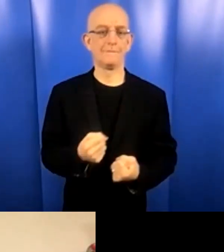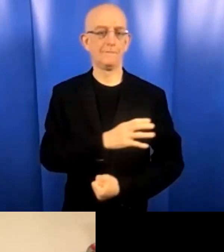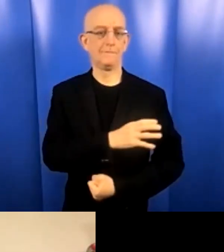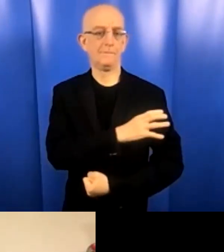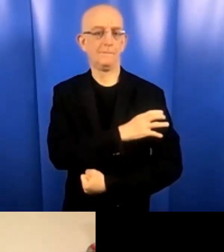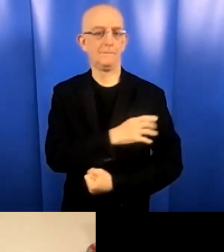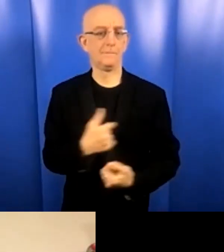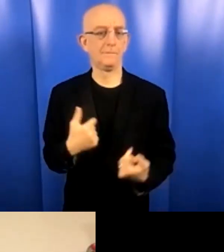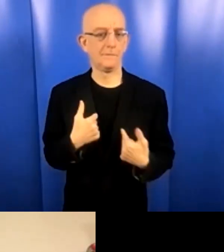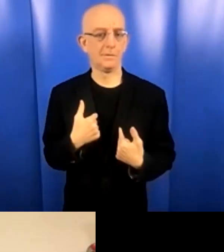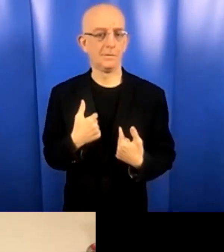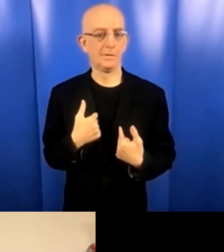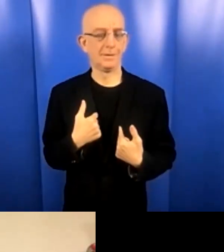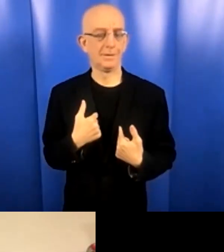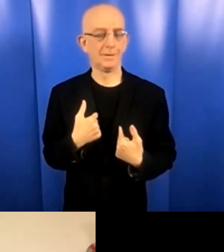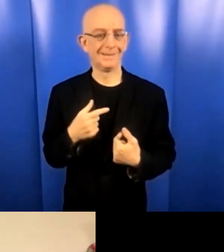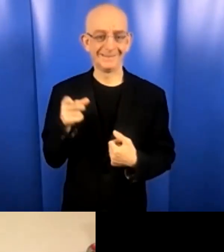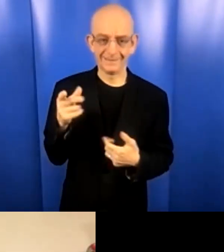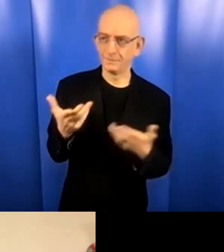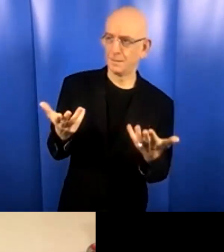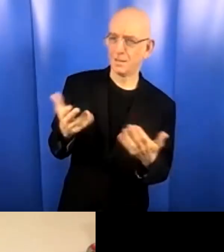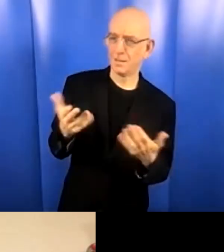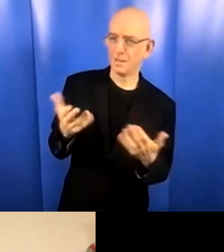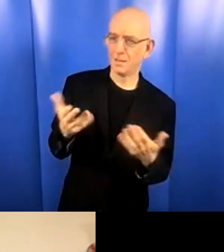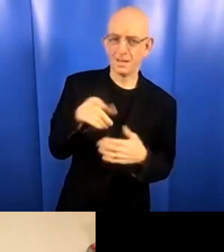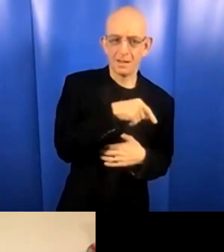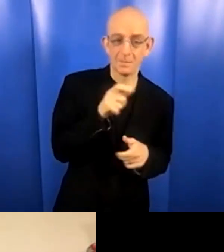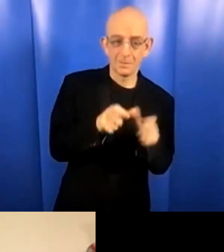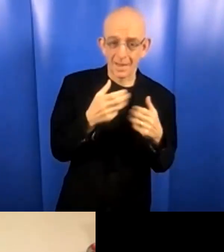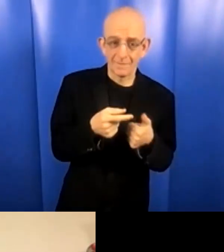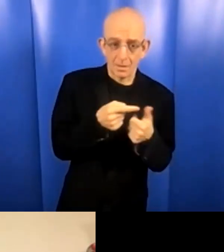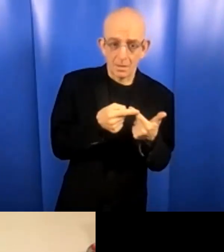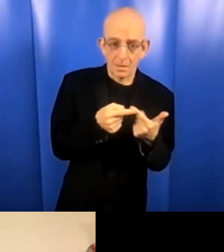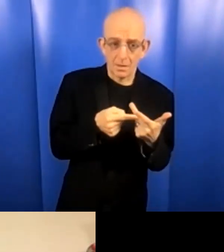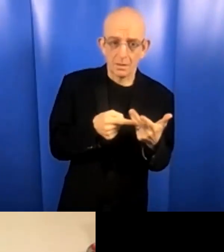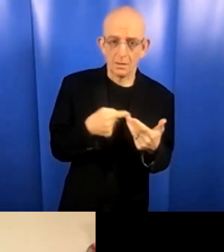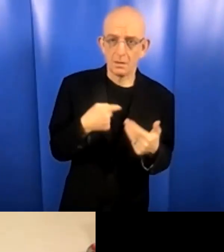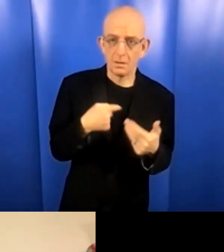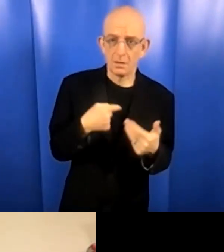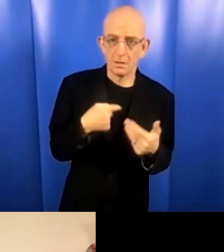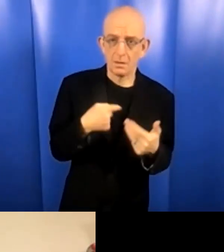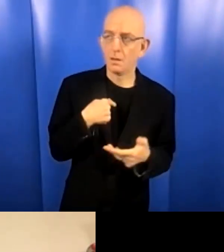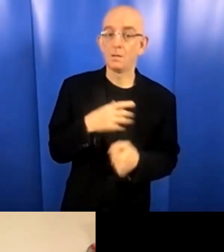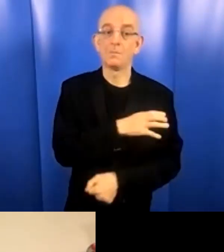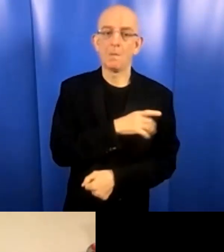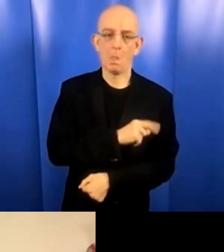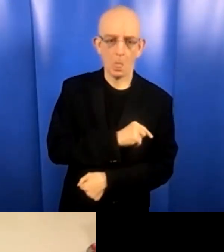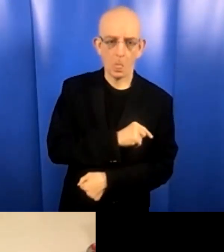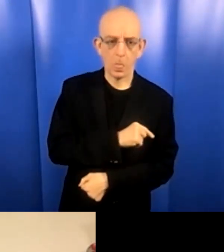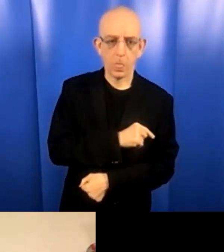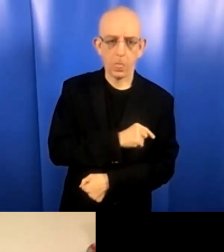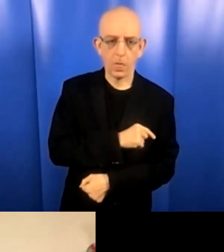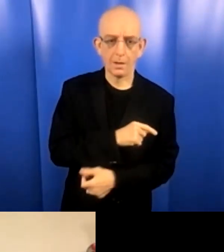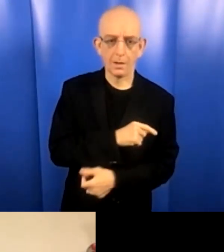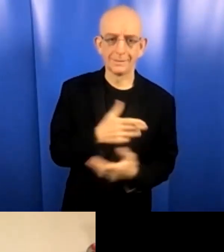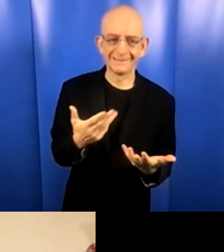very much limited. And as a result, we see that there is limited participation of those underrepresented groups. So these